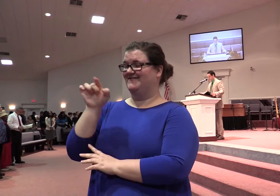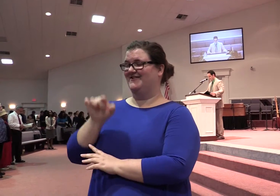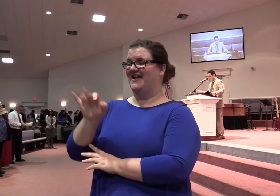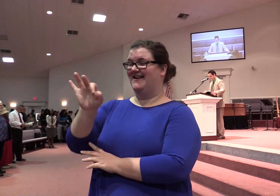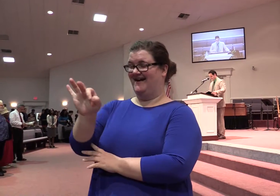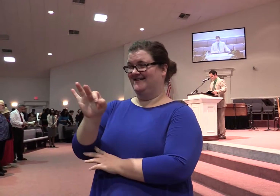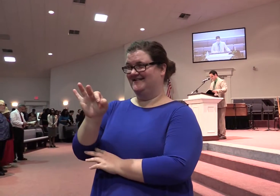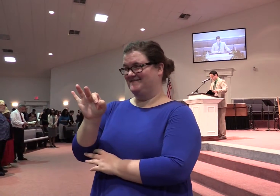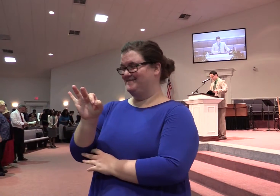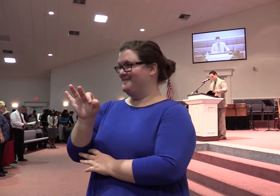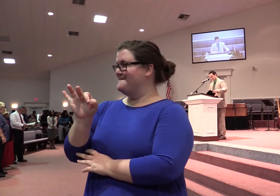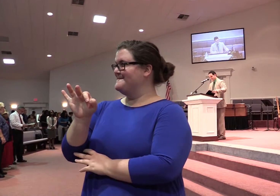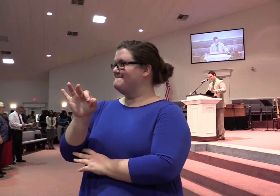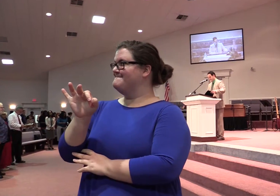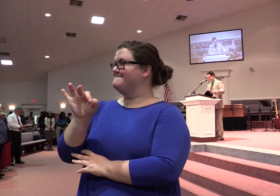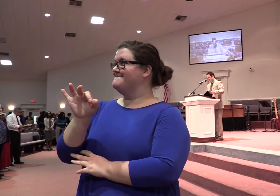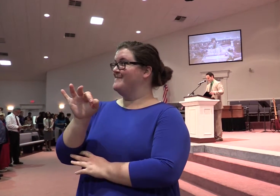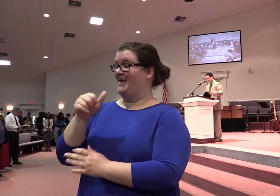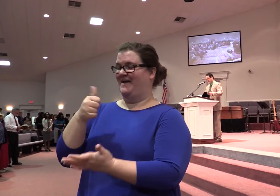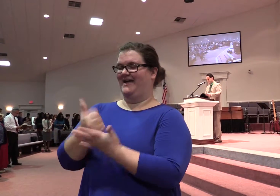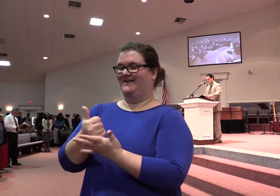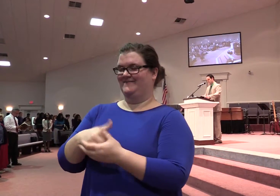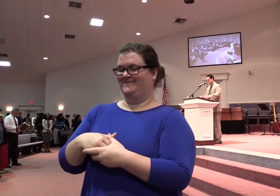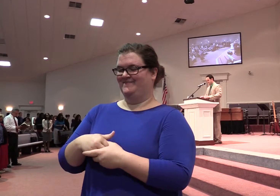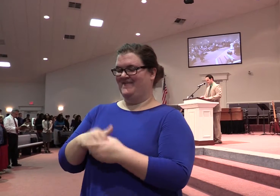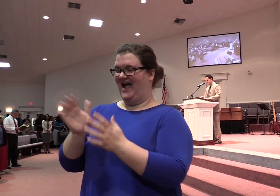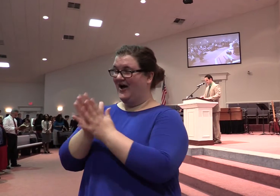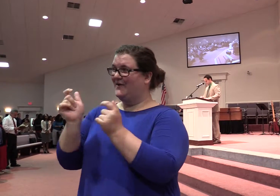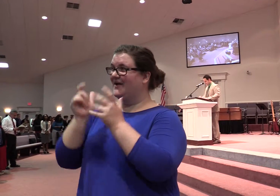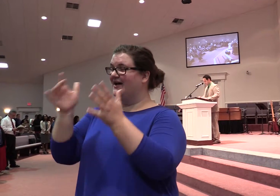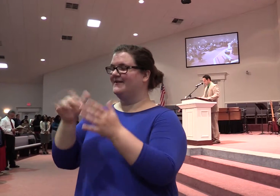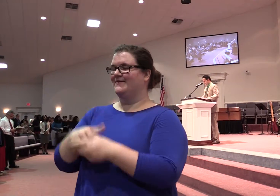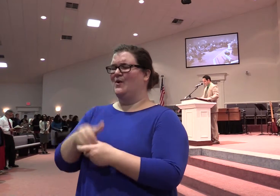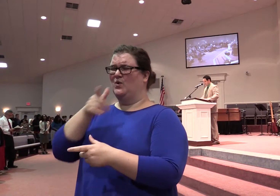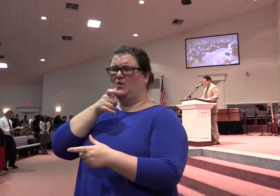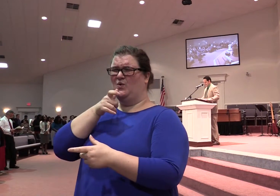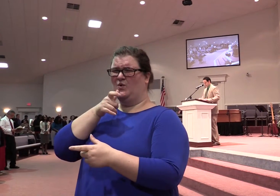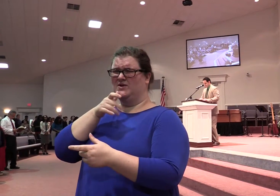verse 9. Amen. Hallelujah. This is David